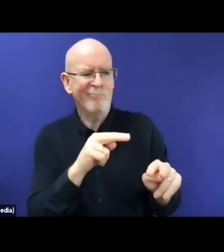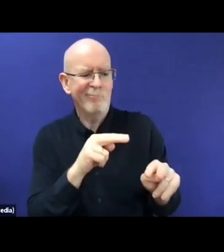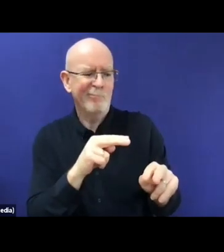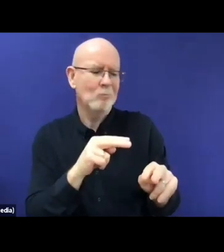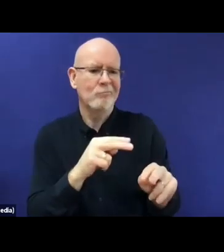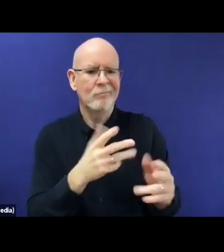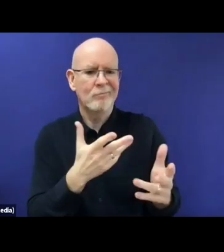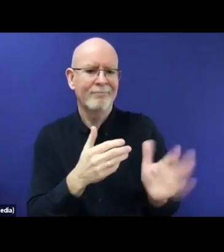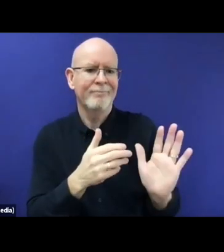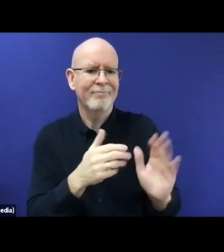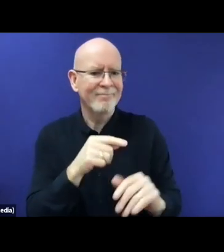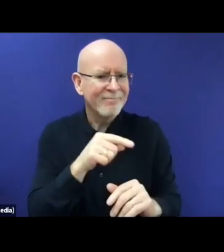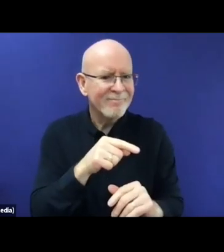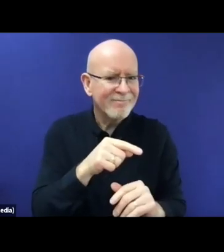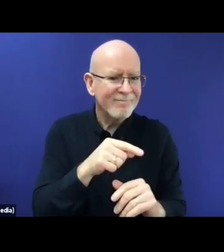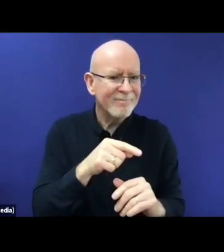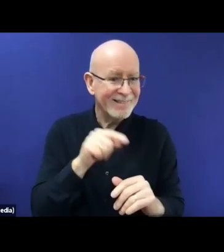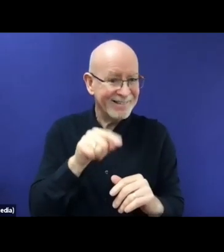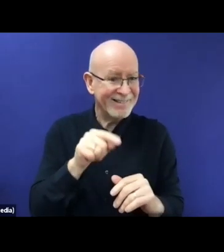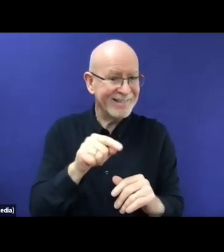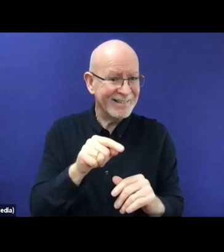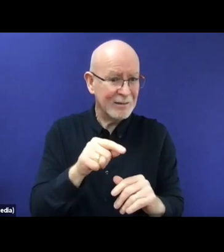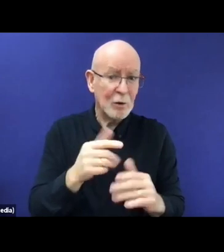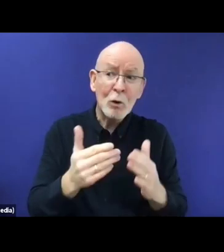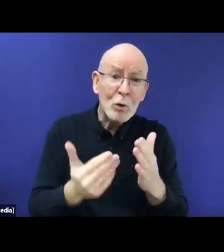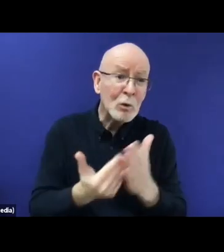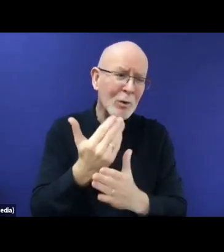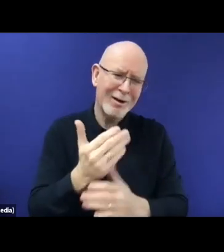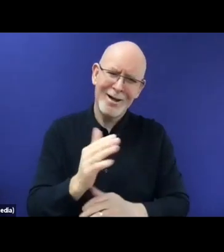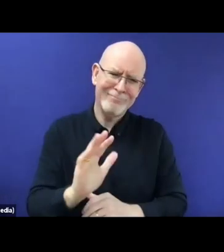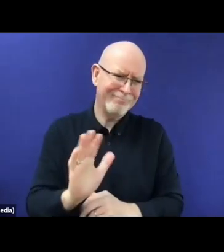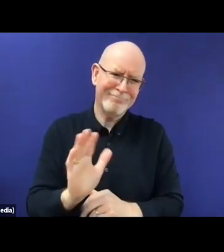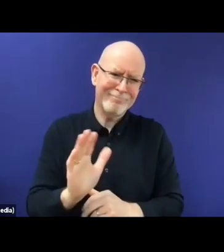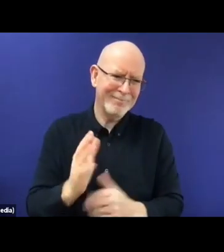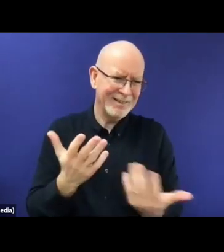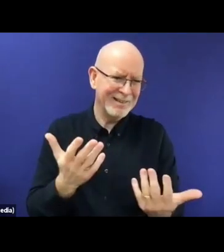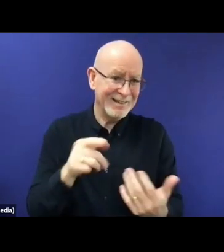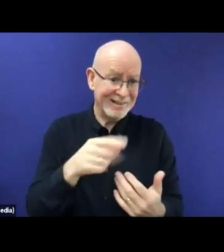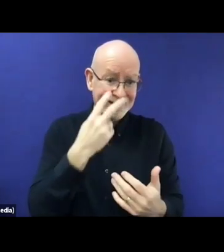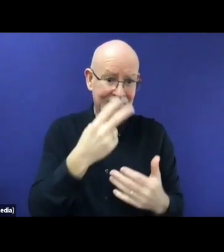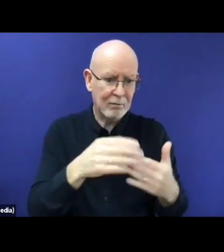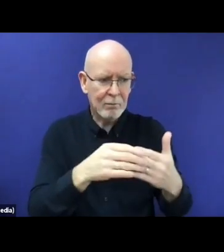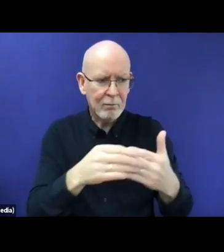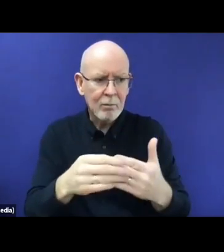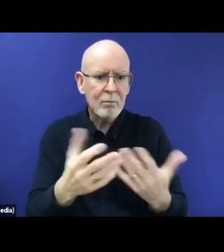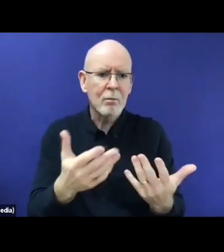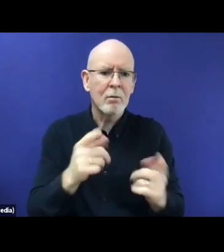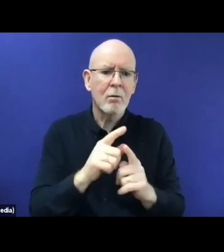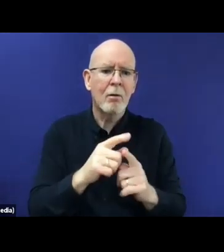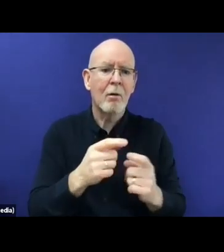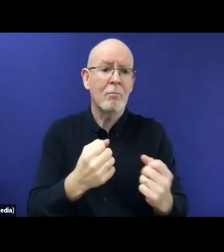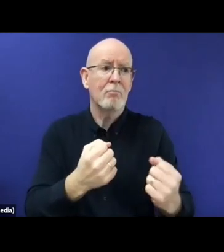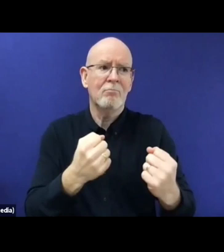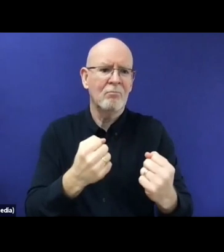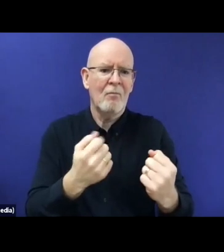of what is one of the main control systems, which is basically states holding each other accountable. This is